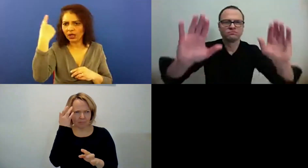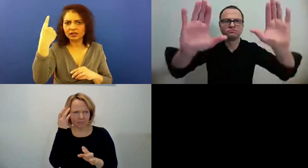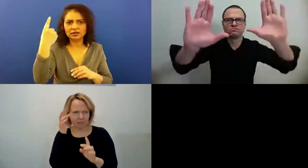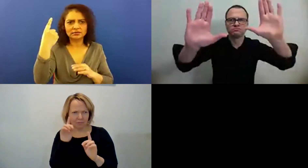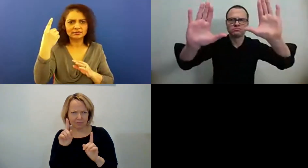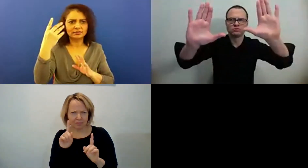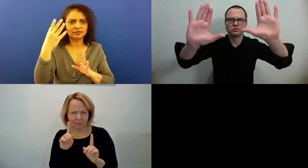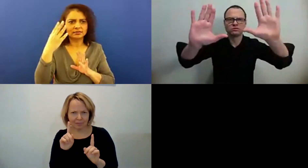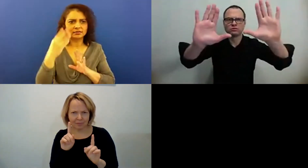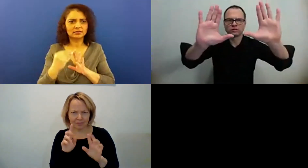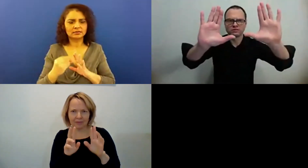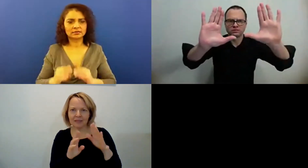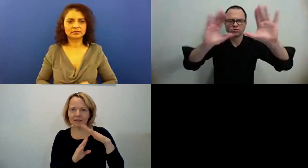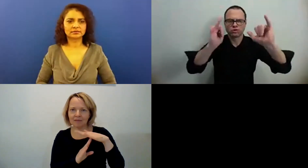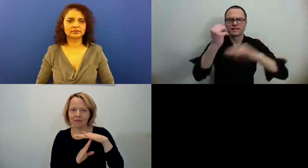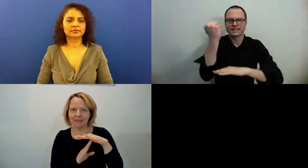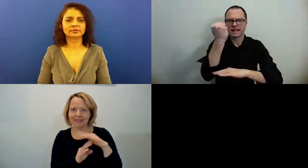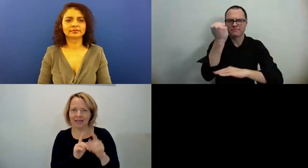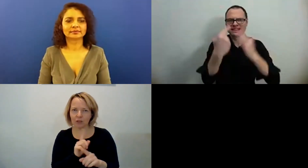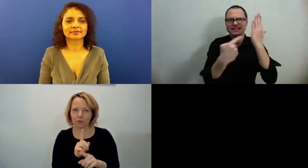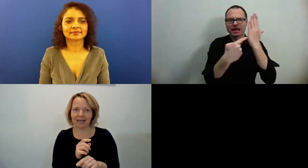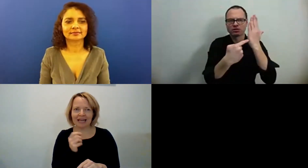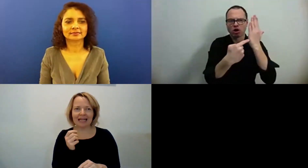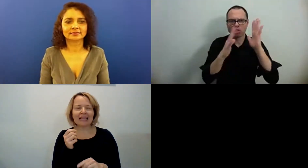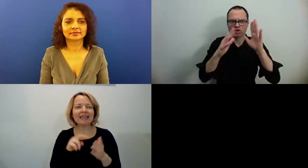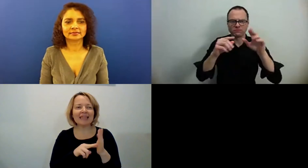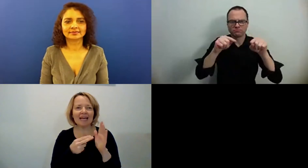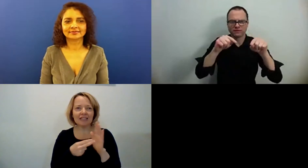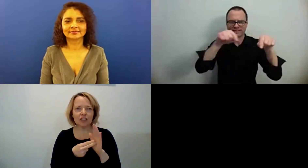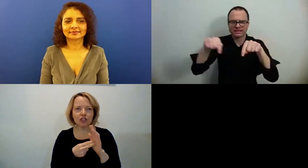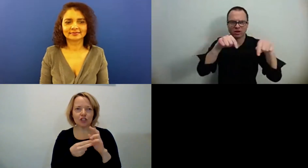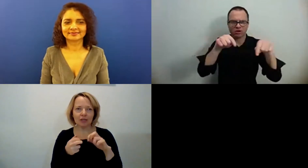Almost there. It's almost there. Dummy here.